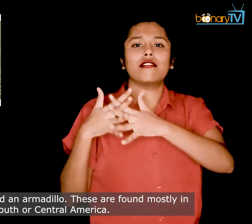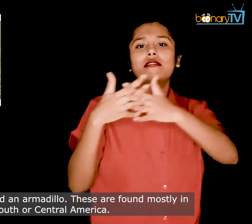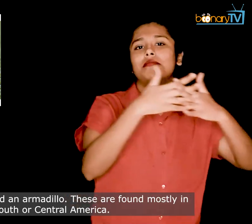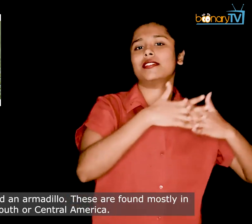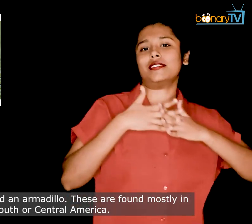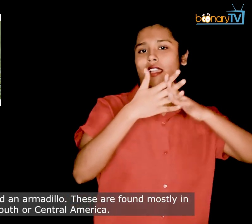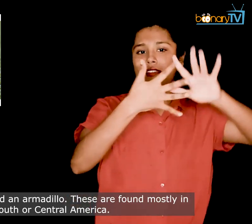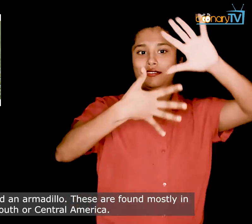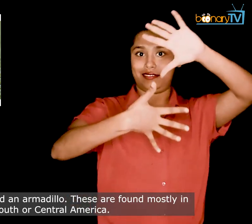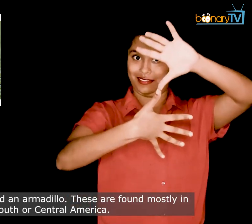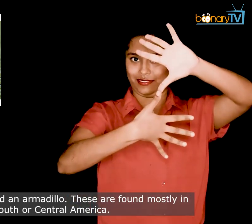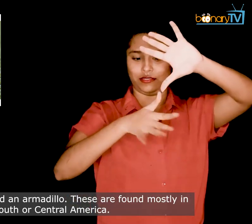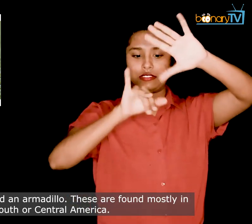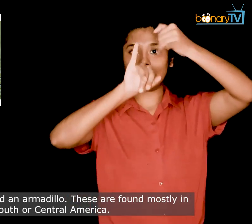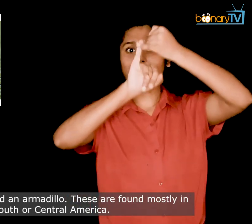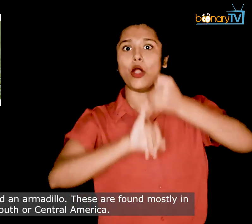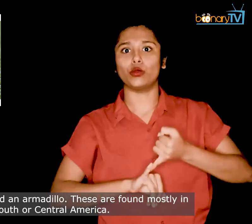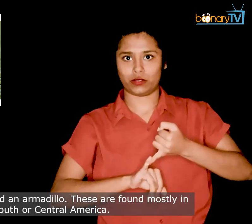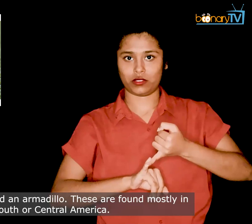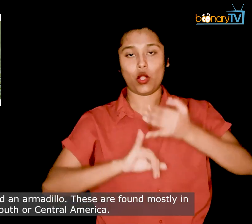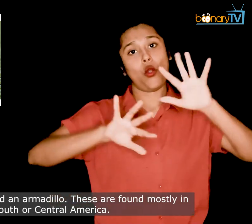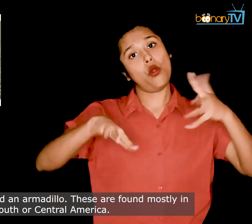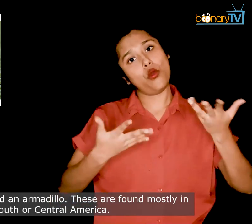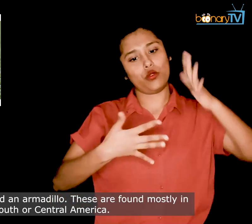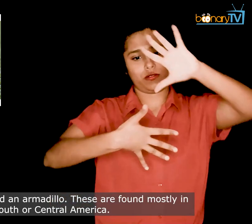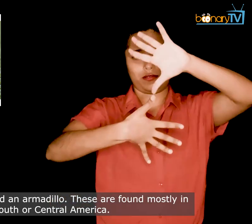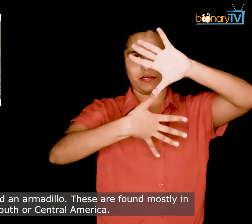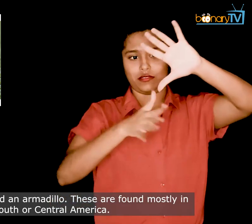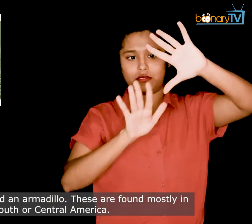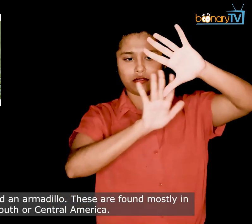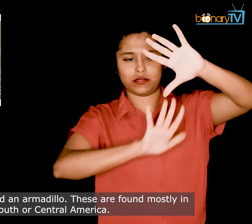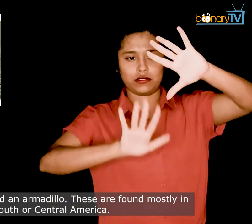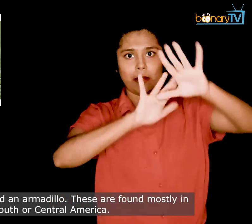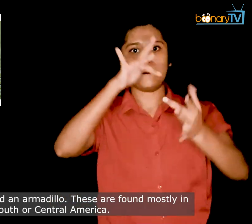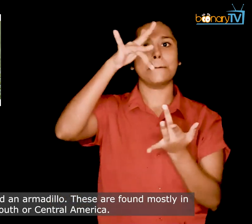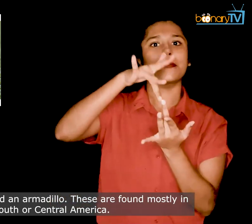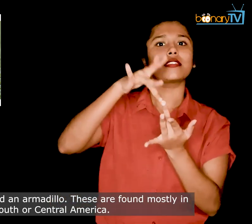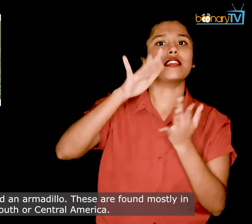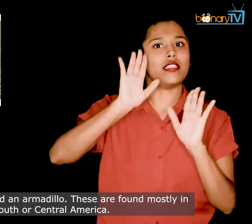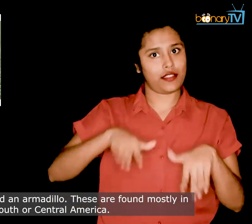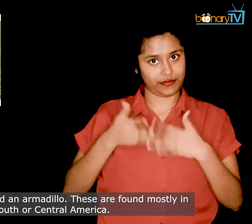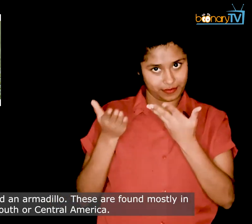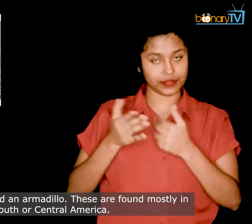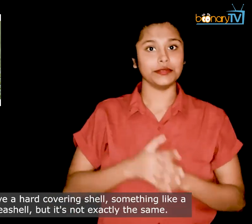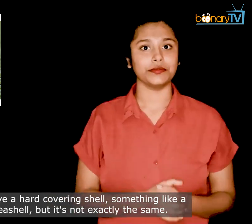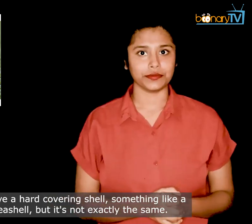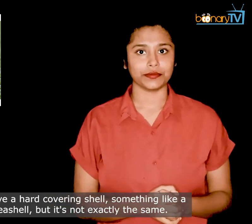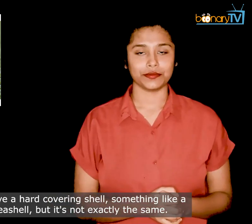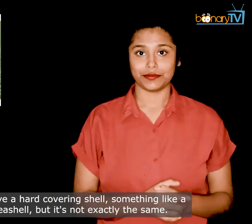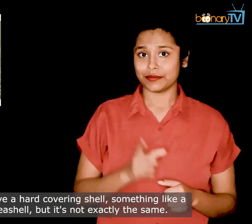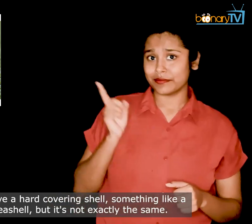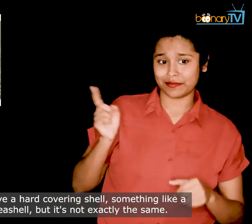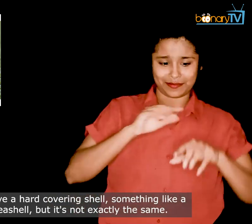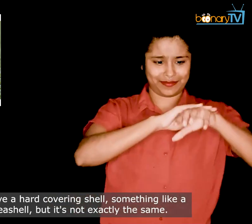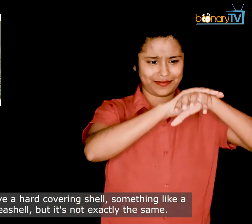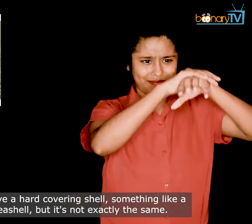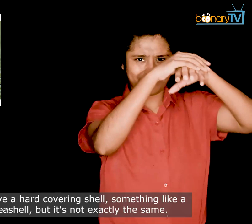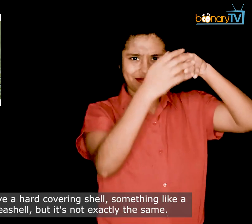in South or Central America. The armadillos have a